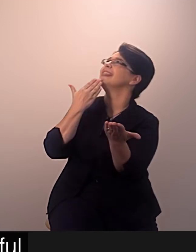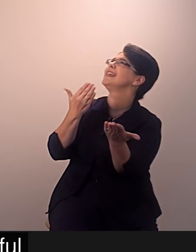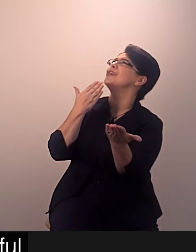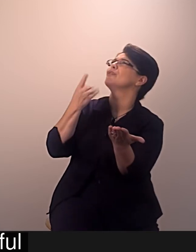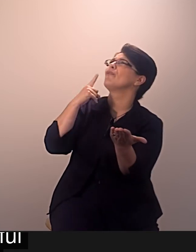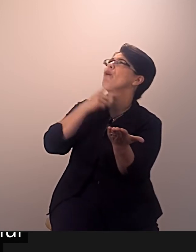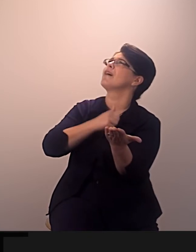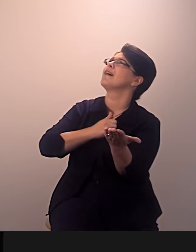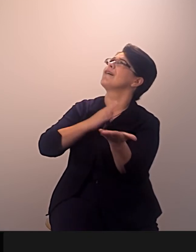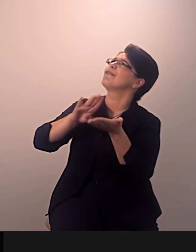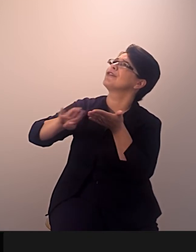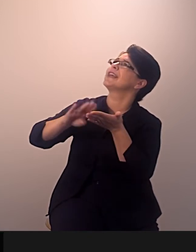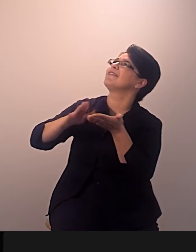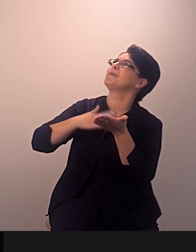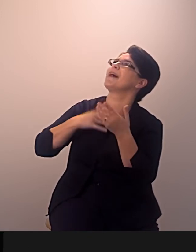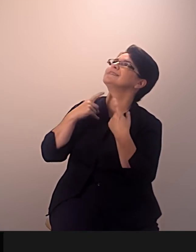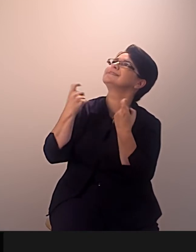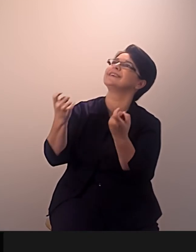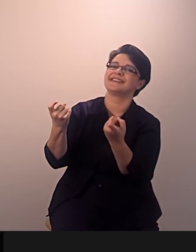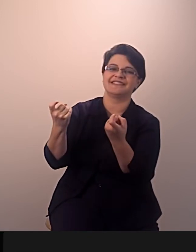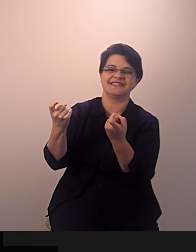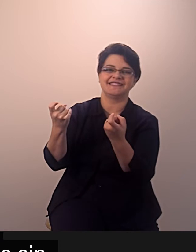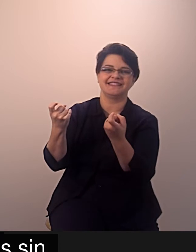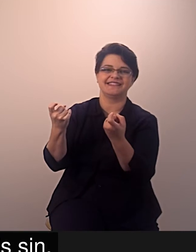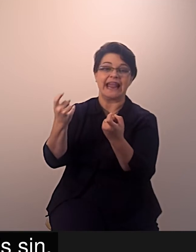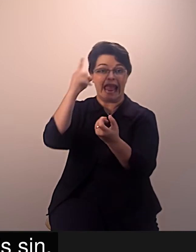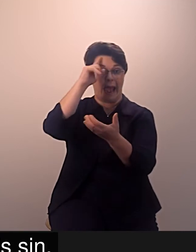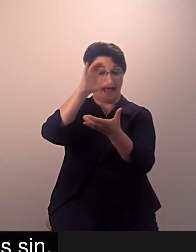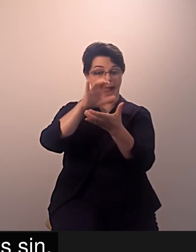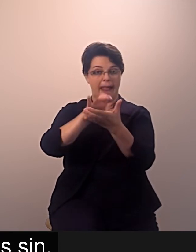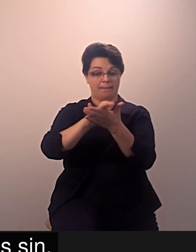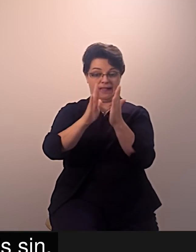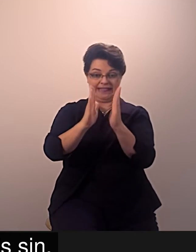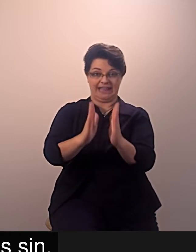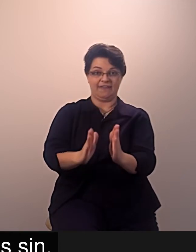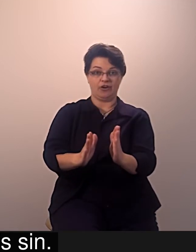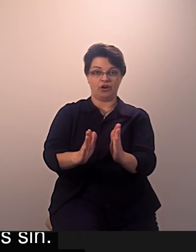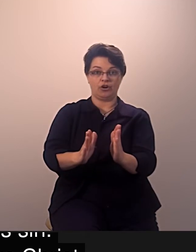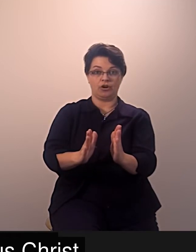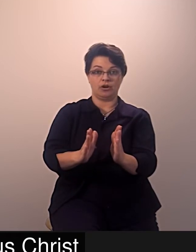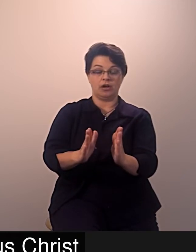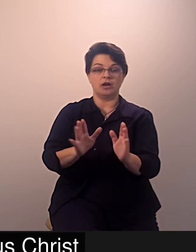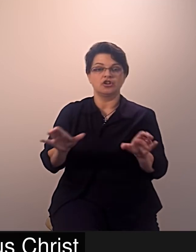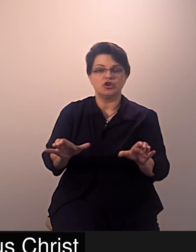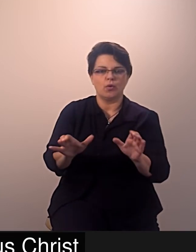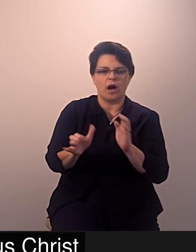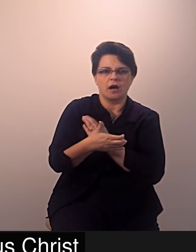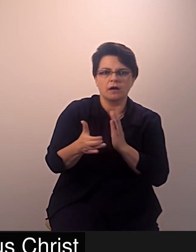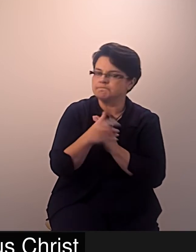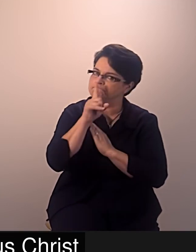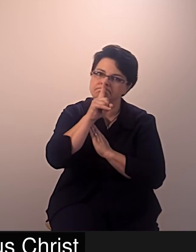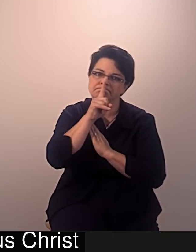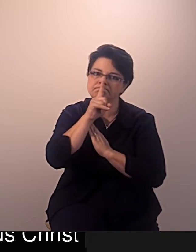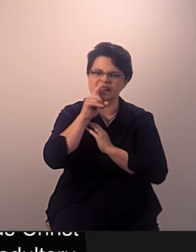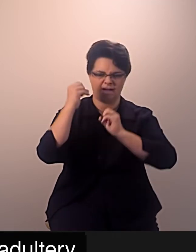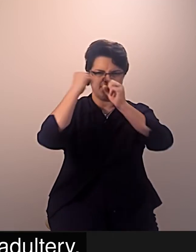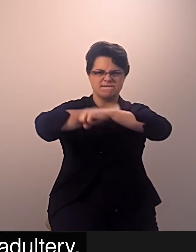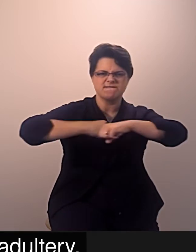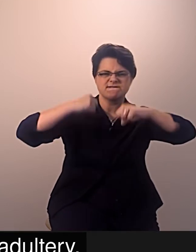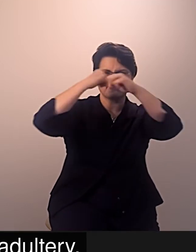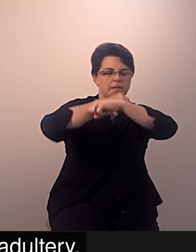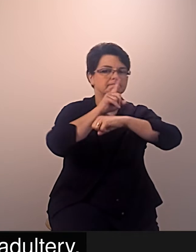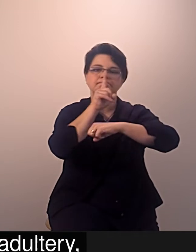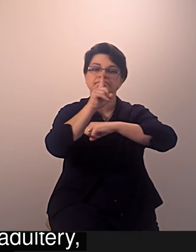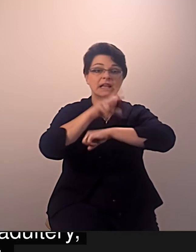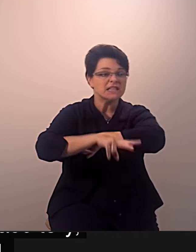his sin. A believer in Jesus Christ must not commit adultery, fight, steal,